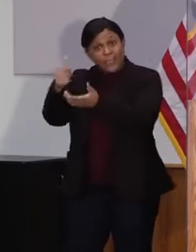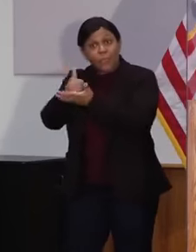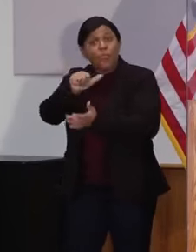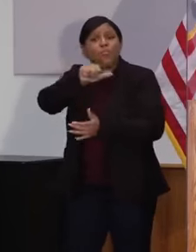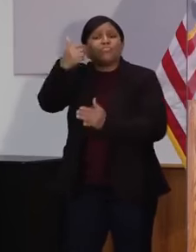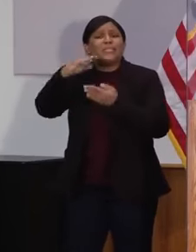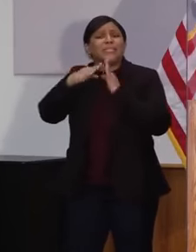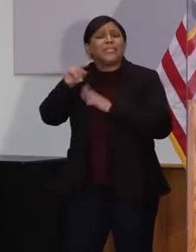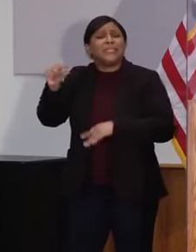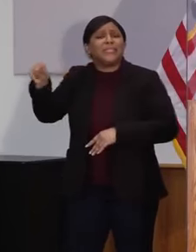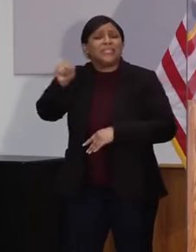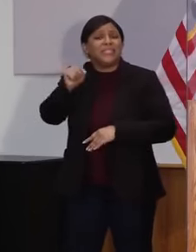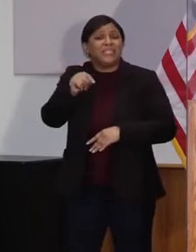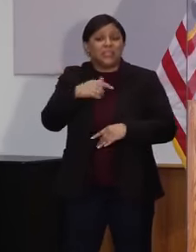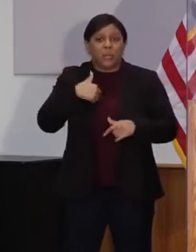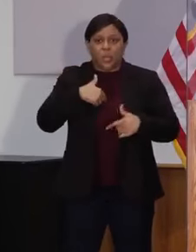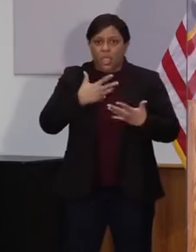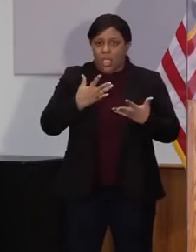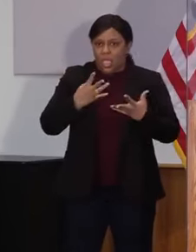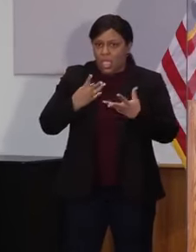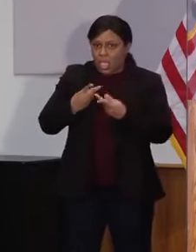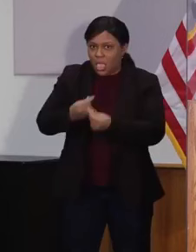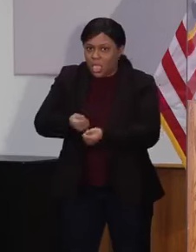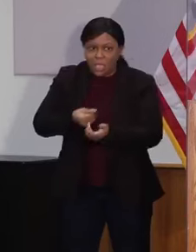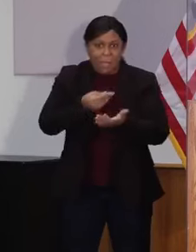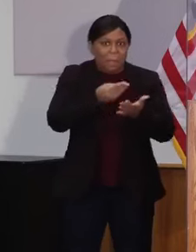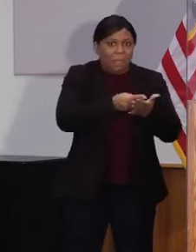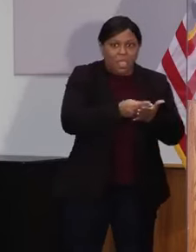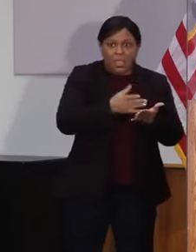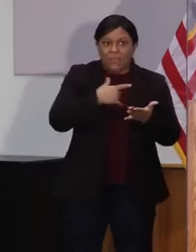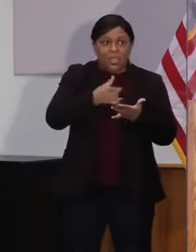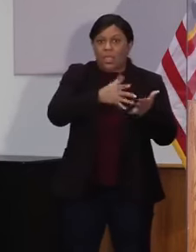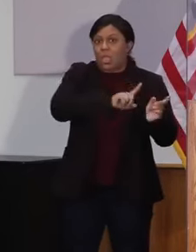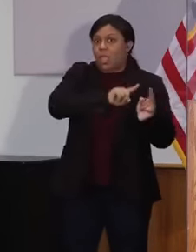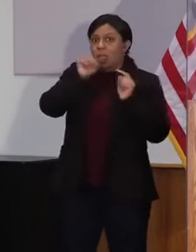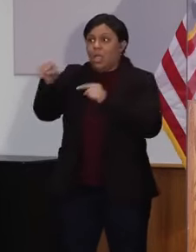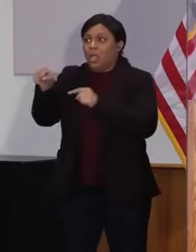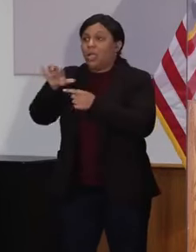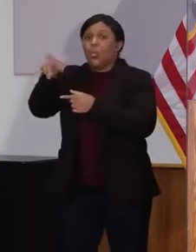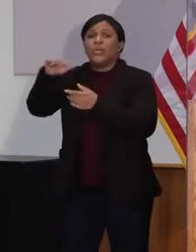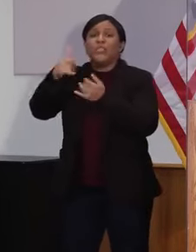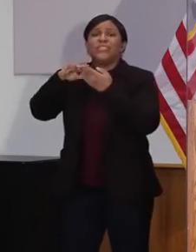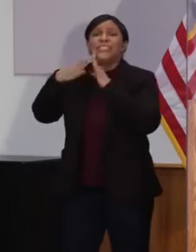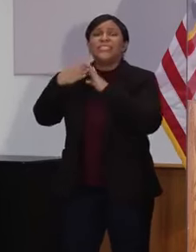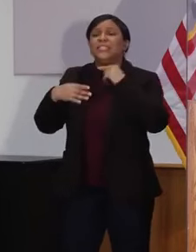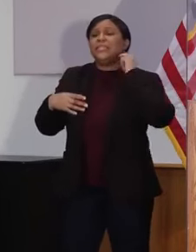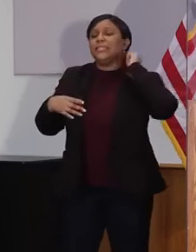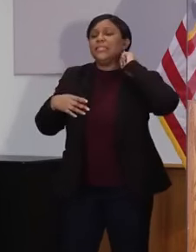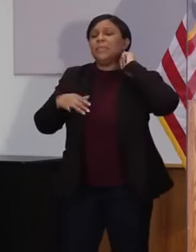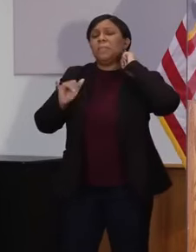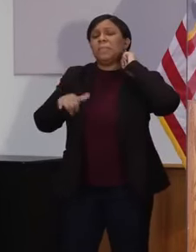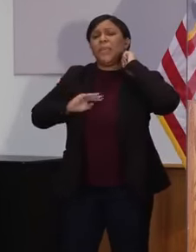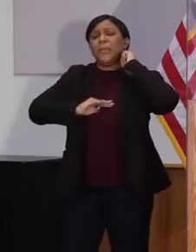a lot of expenses that we could not recover, it's comforting to know that there is a place that we could go to recover those funds, and those funds would not have